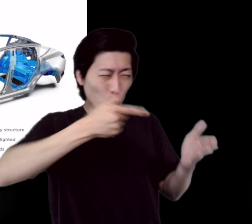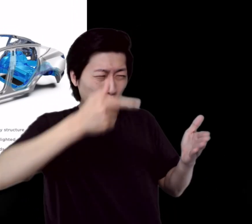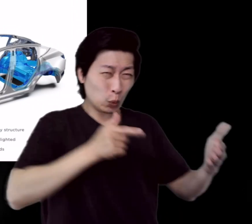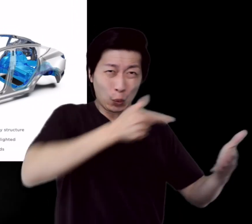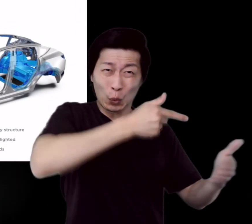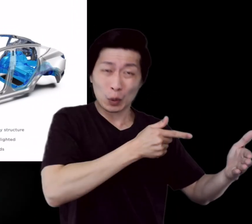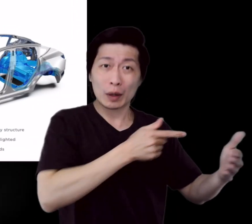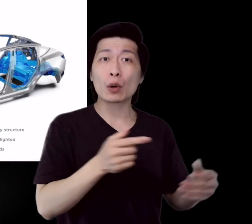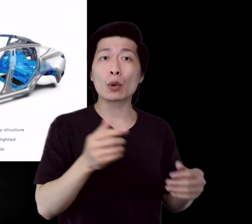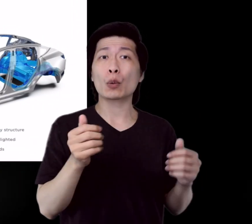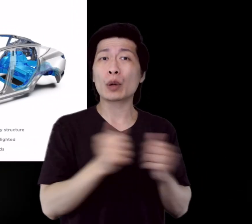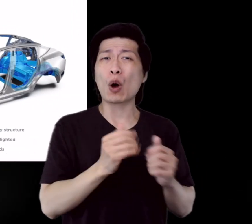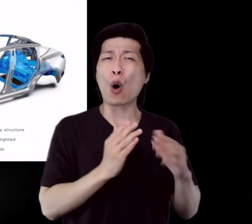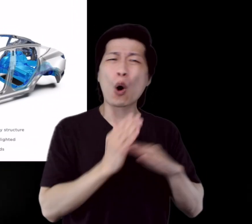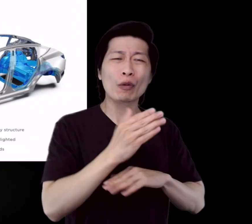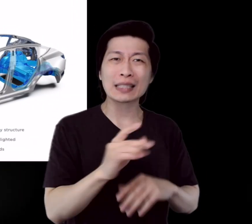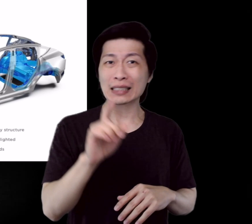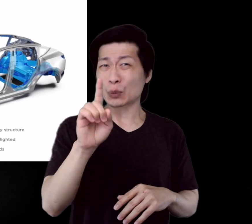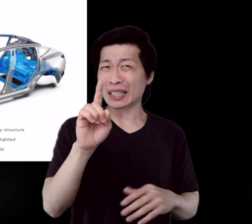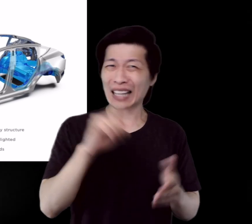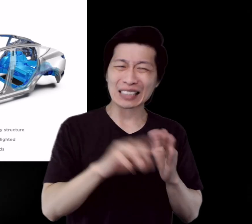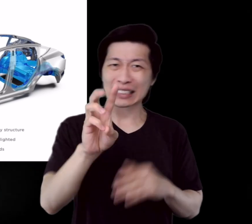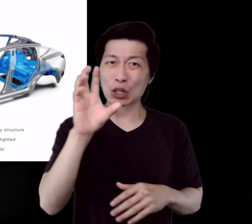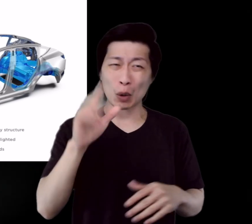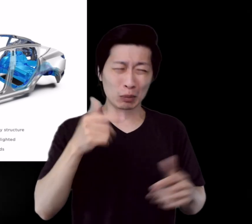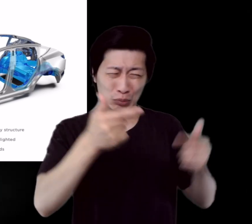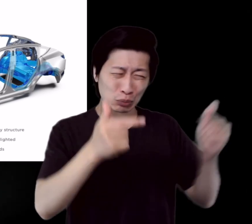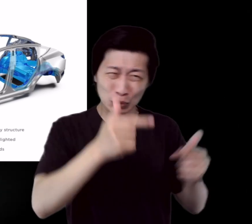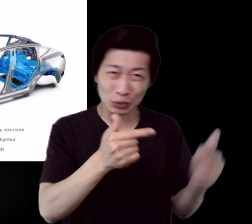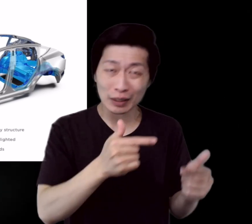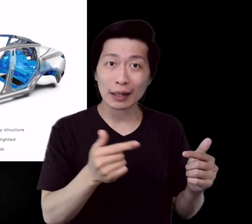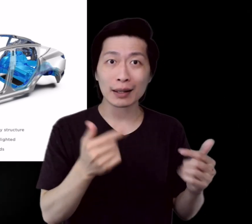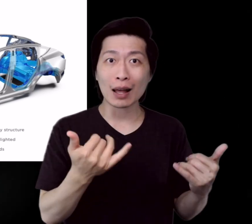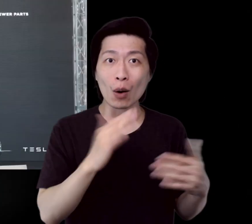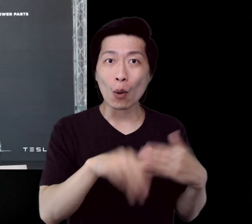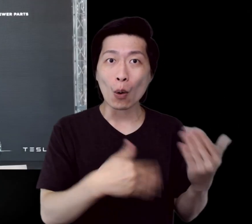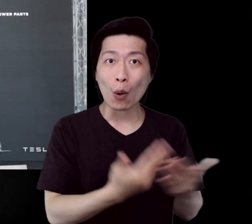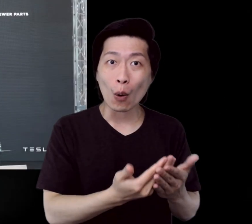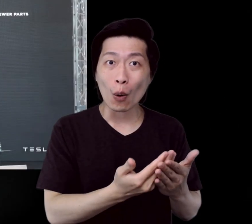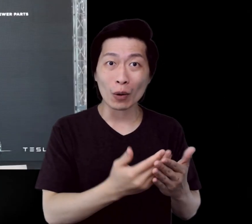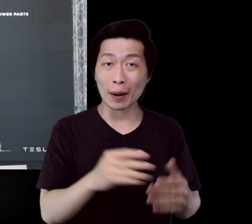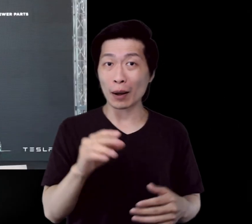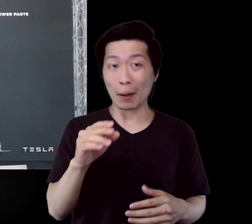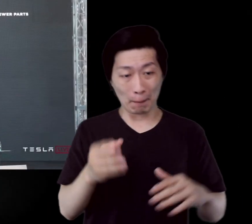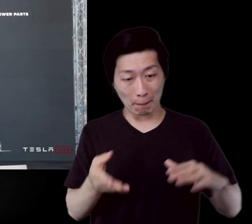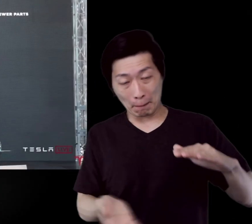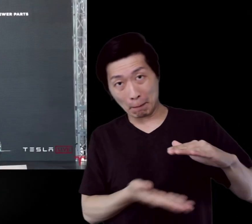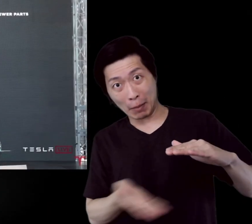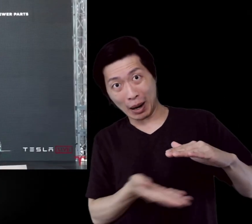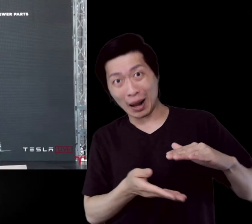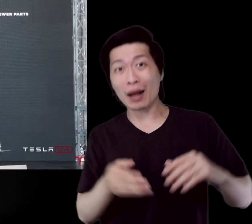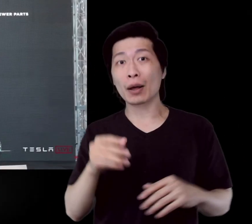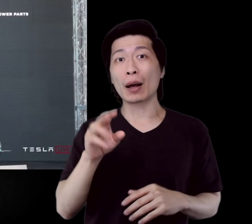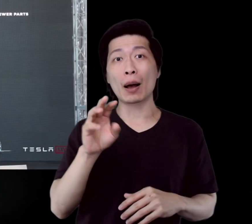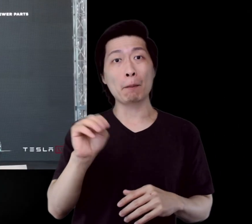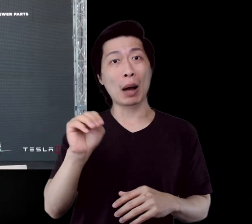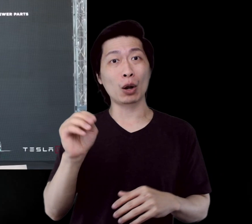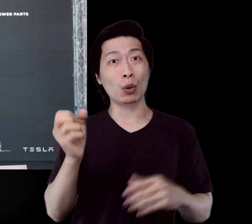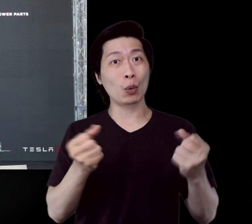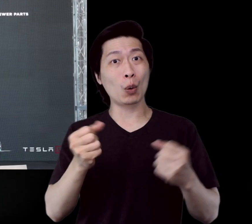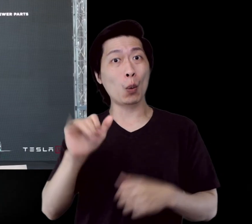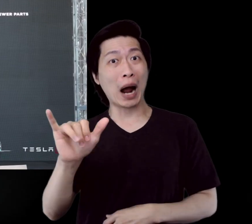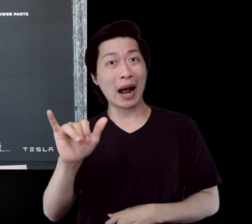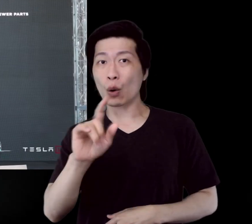over 1600 welds. Now the whole bottom of Tesla's Model Y only consists of 3 pieces.